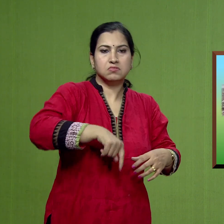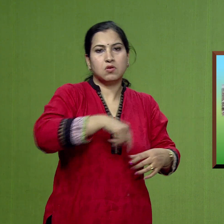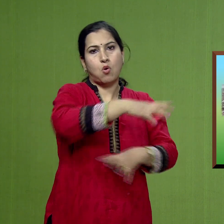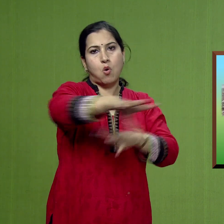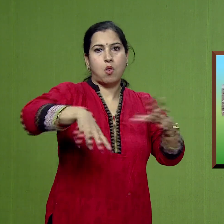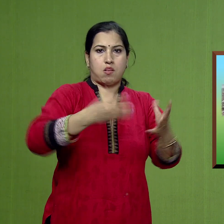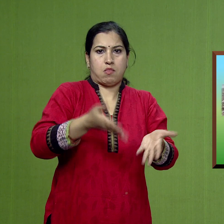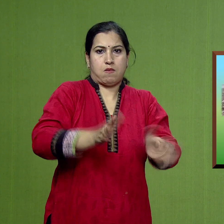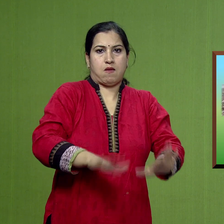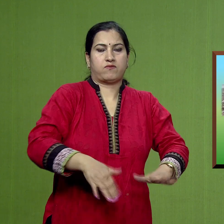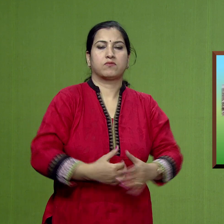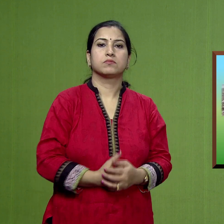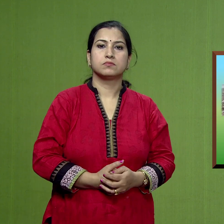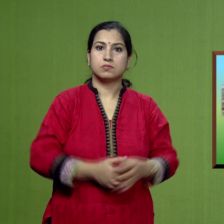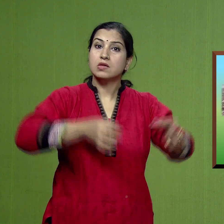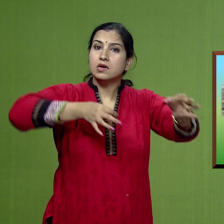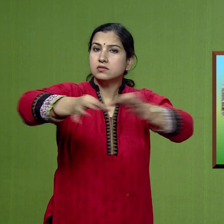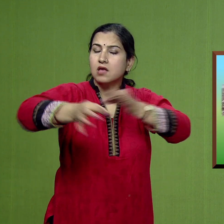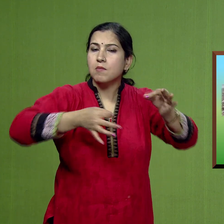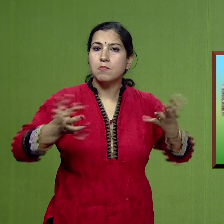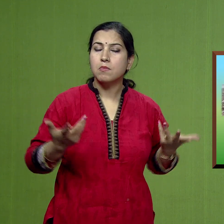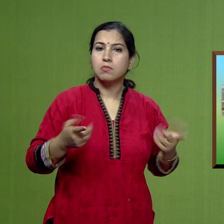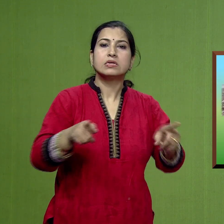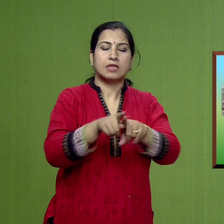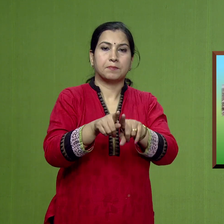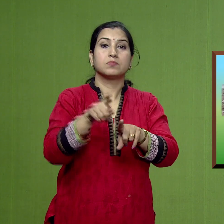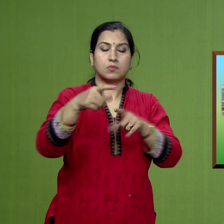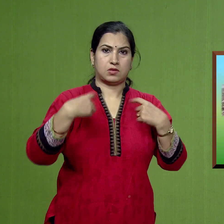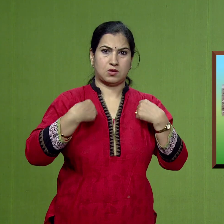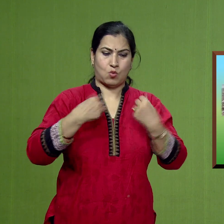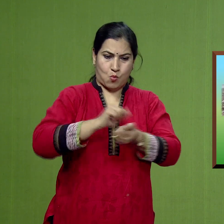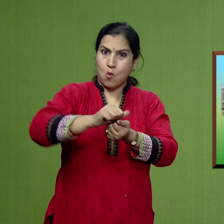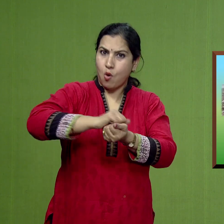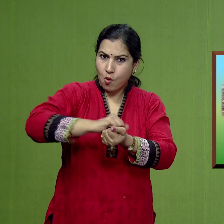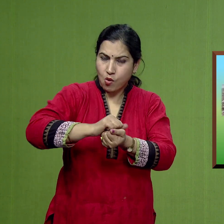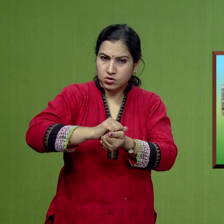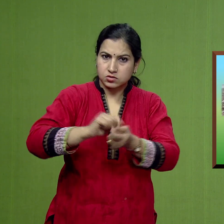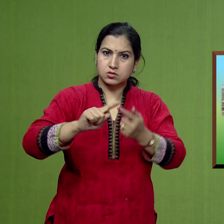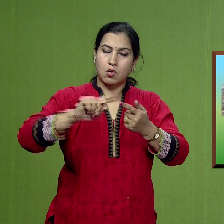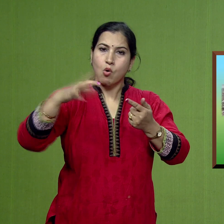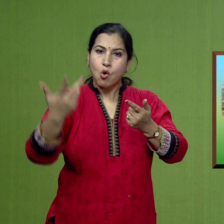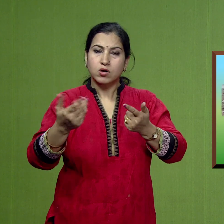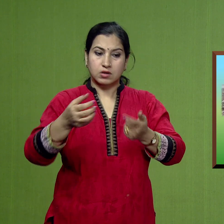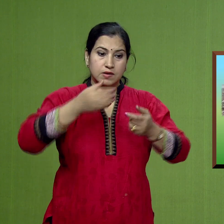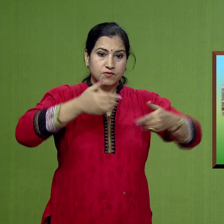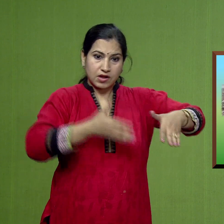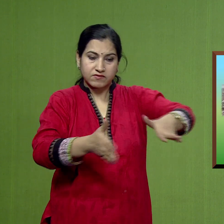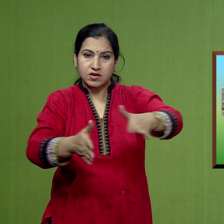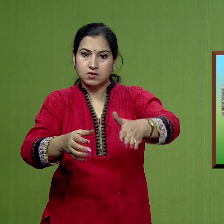For example, when you wash clothes and bathe in river, you add dirt and